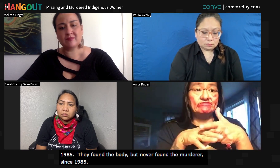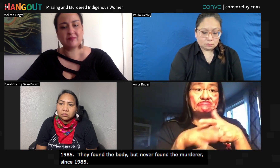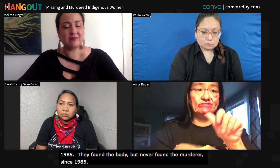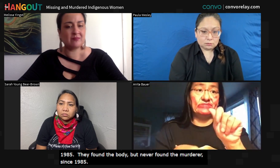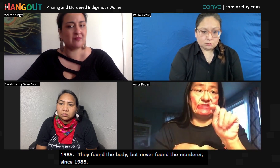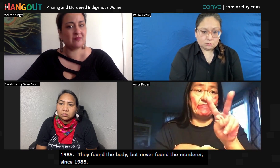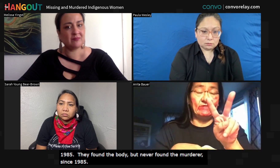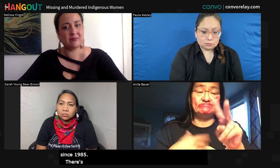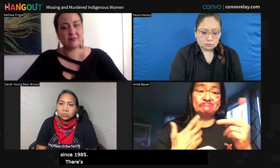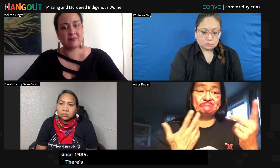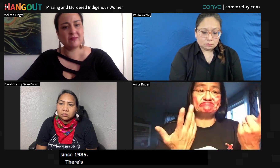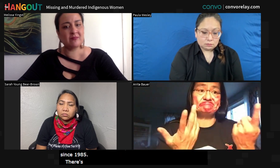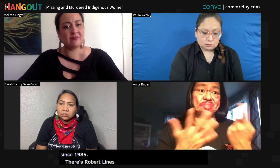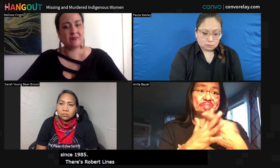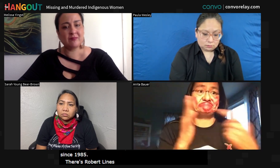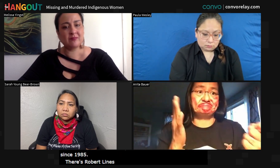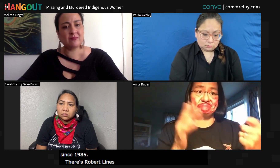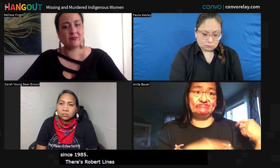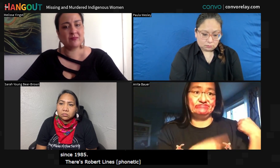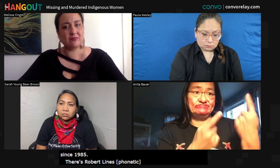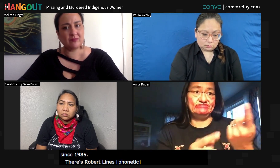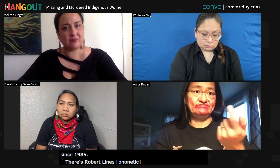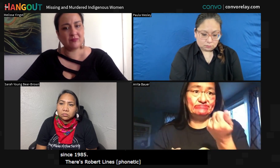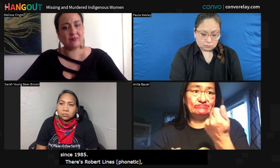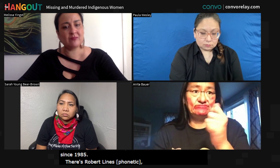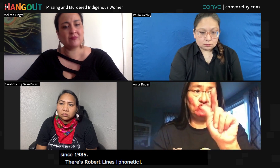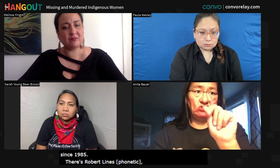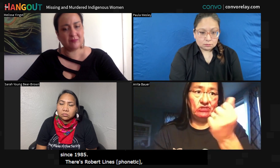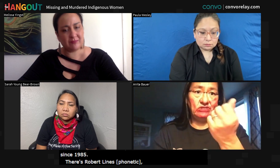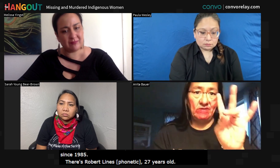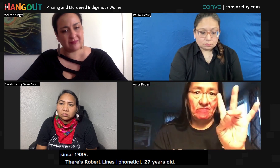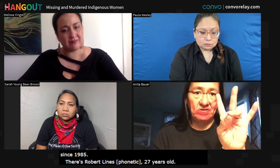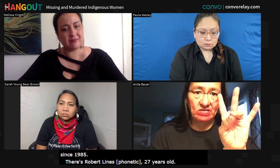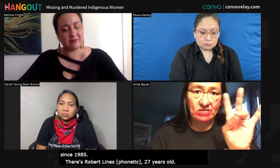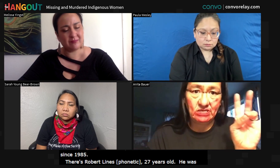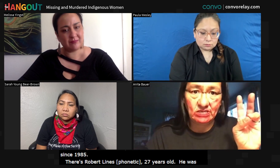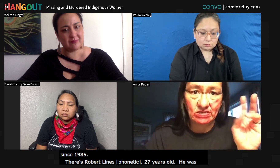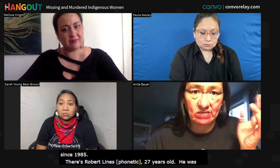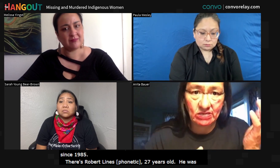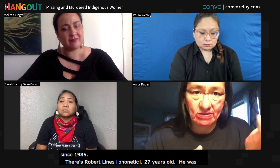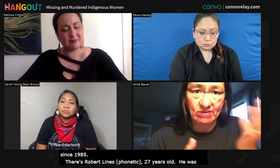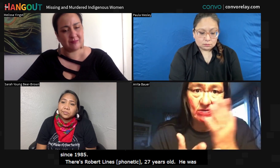He was riding an ATV and disappeared in 2017.